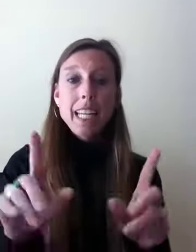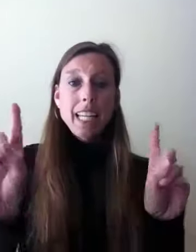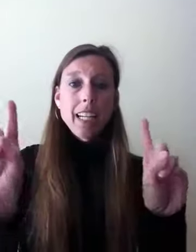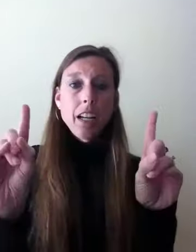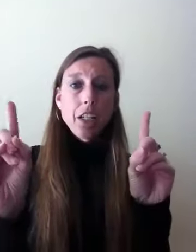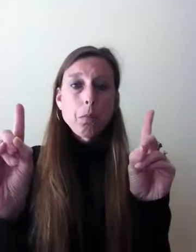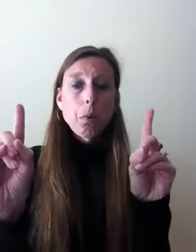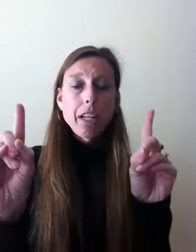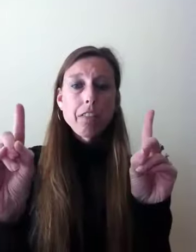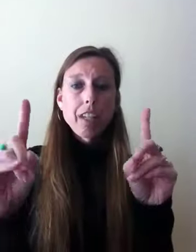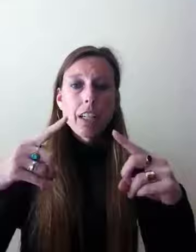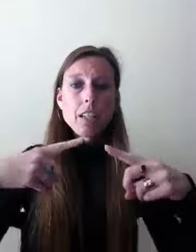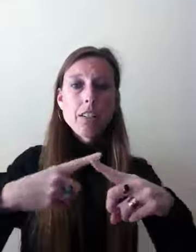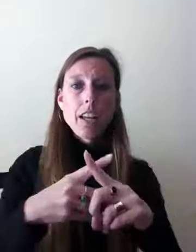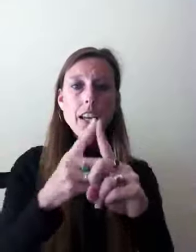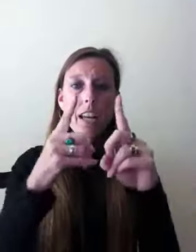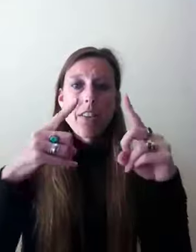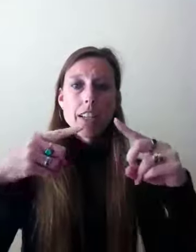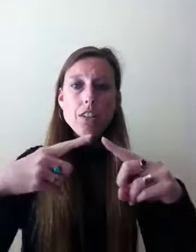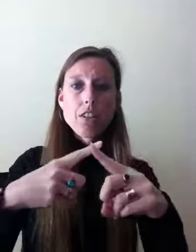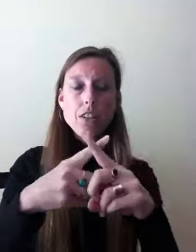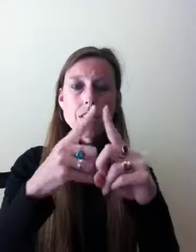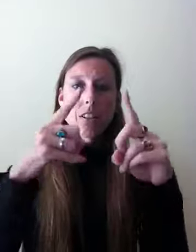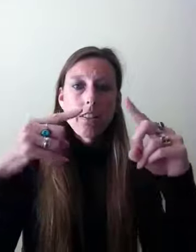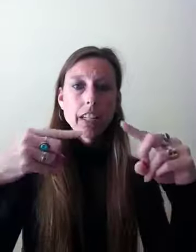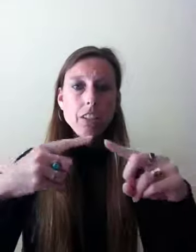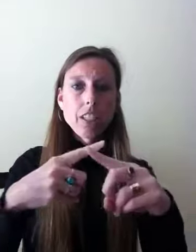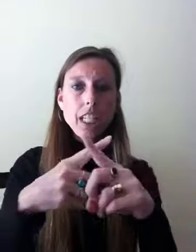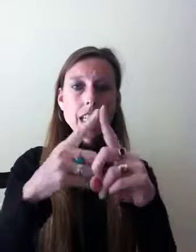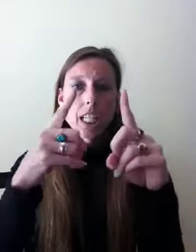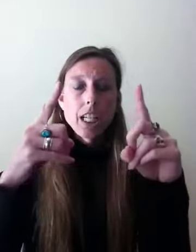Knitting your pointer fingers, and that's just like you're